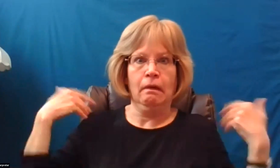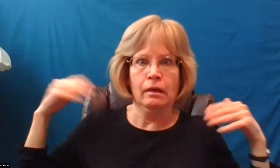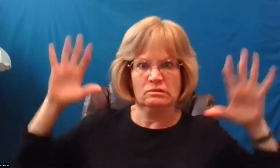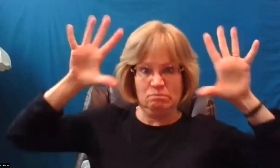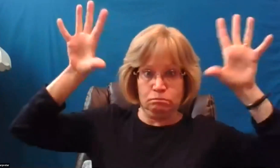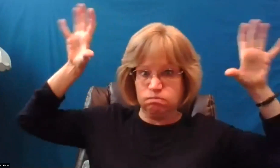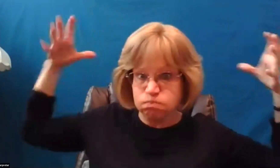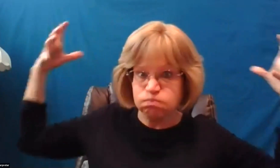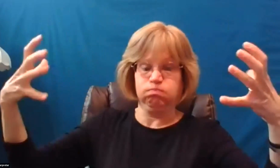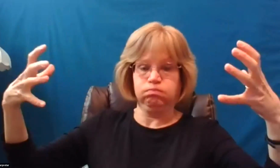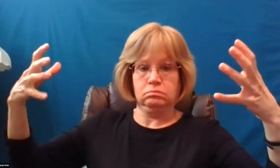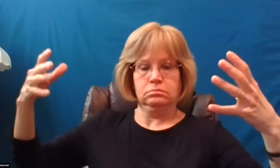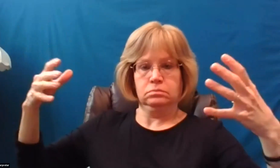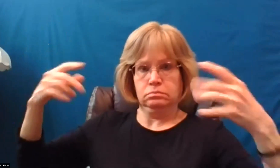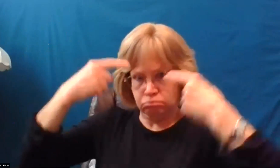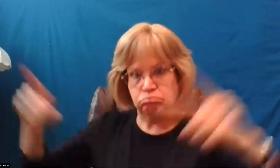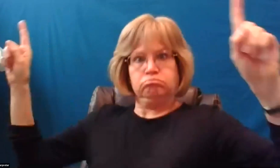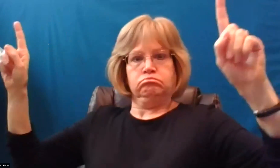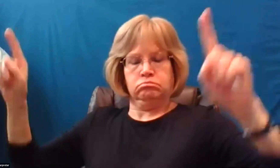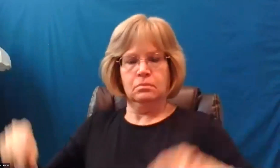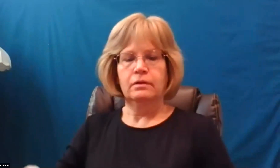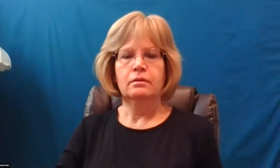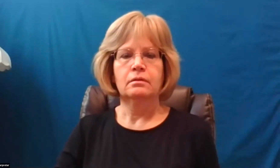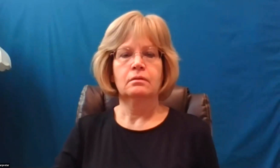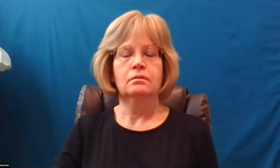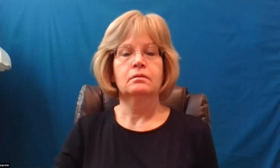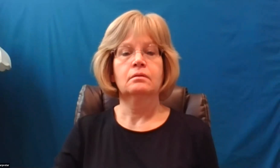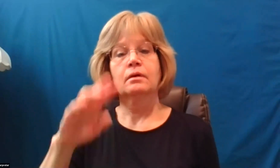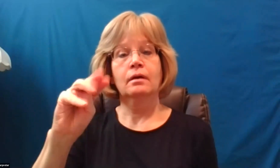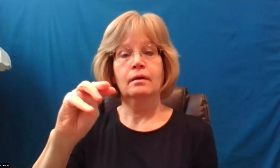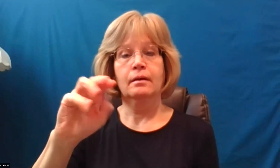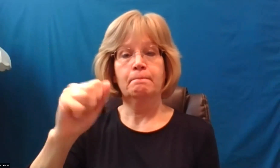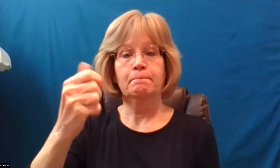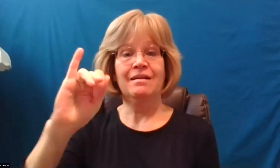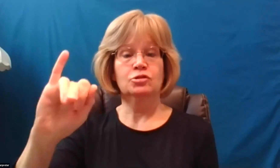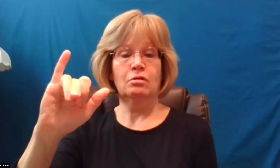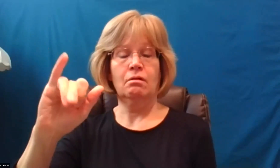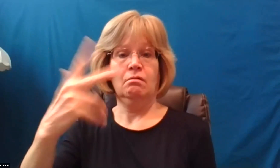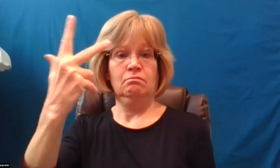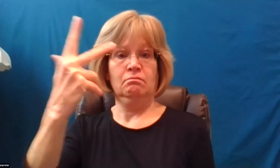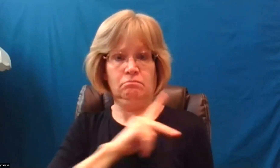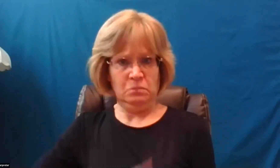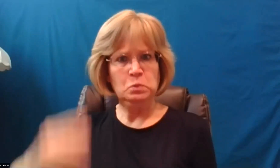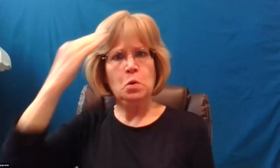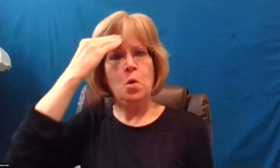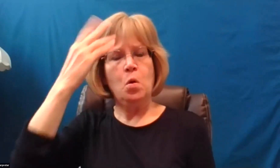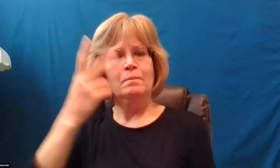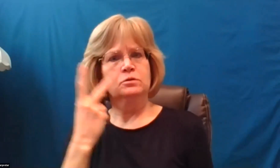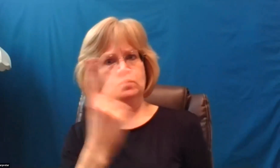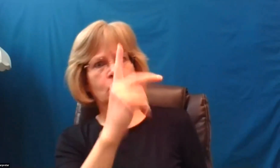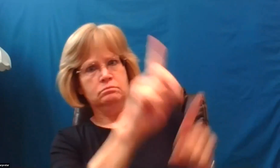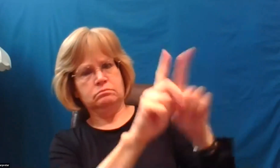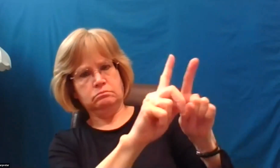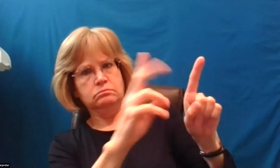less. So do the magi know, who correctly read the signs in the heavens. And so does